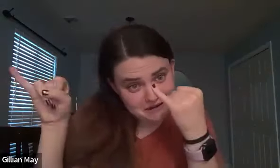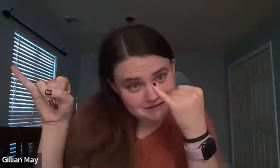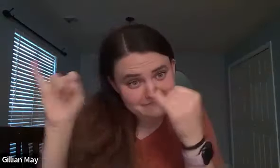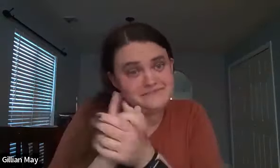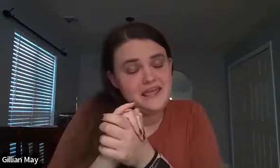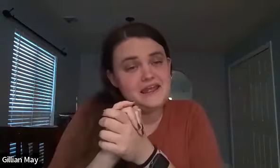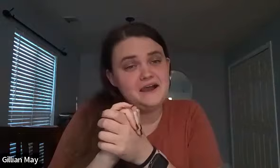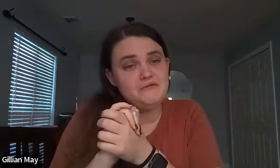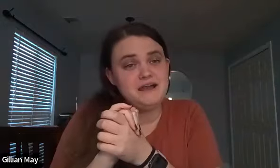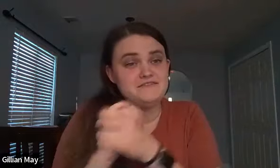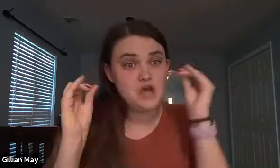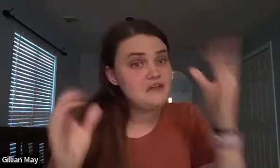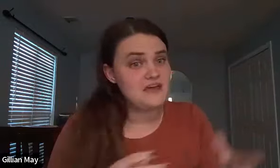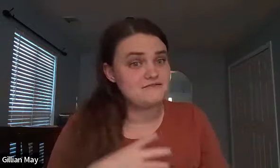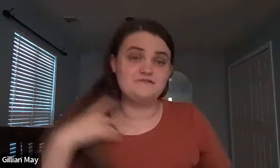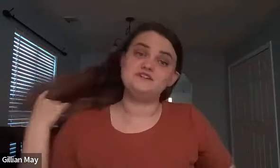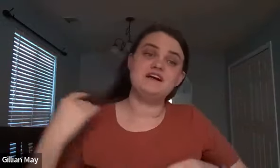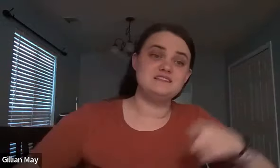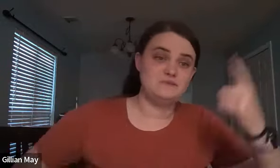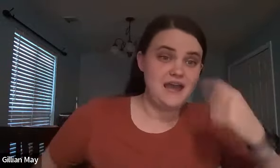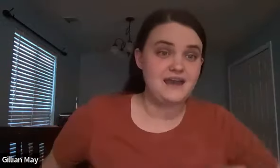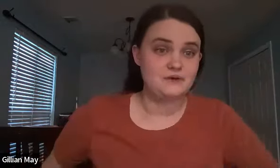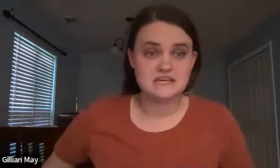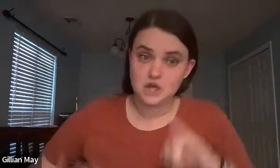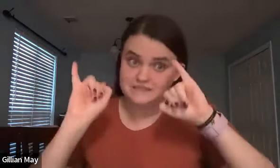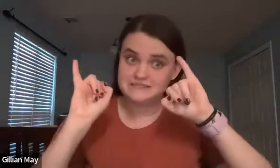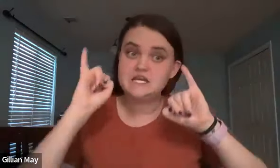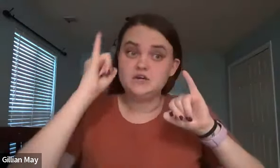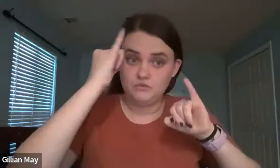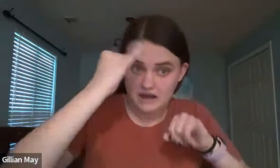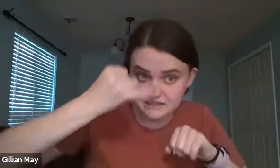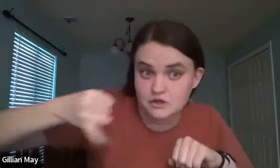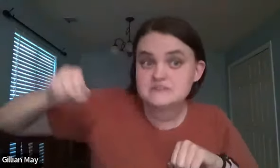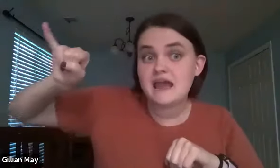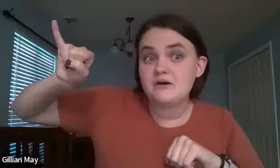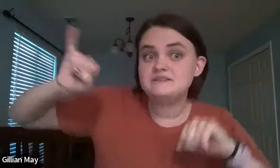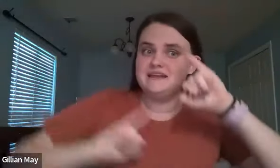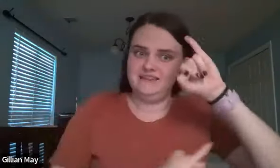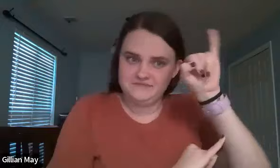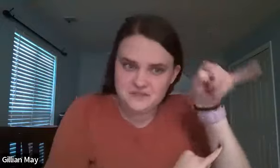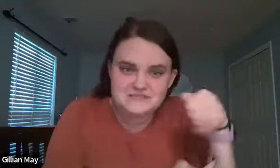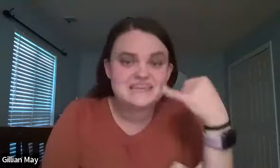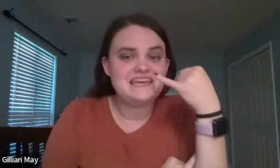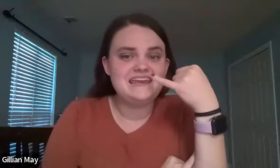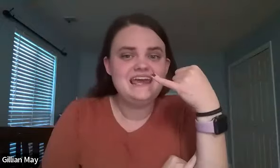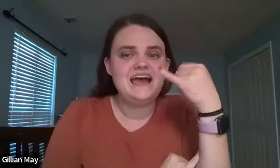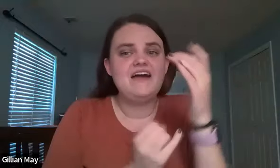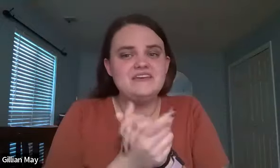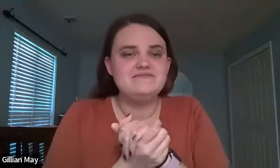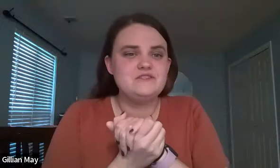correct. And I even taught that for the first class that we had. I was like, no, it's right goes out, left goes in. And then for